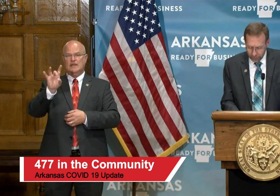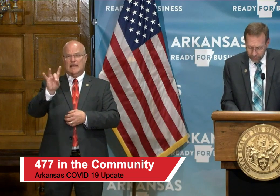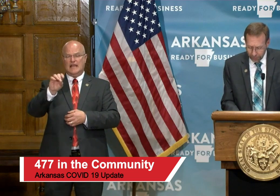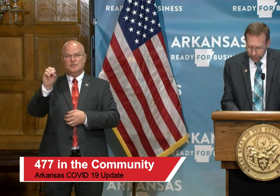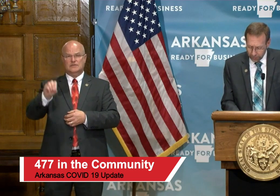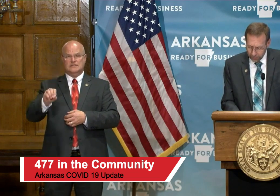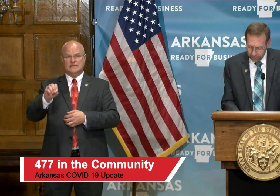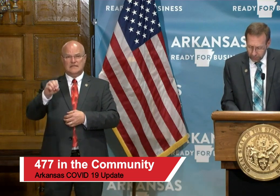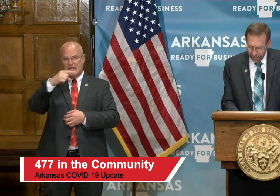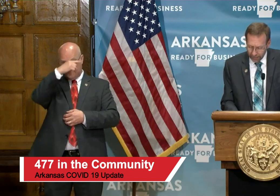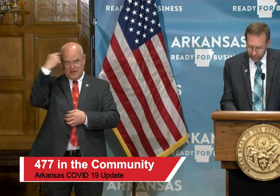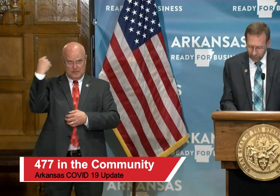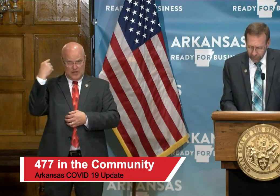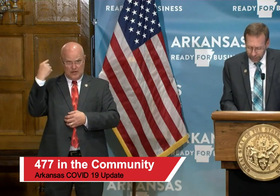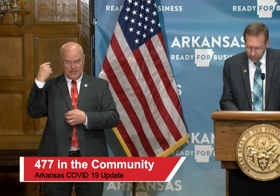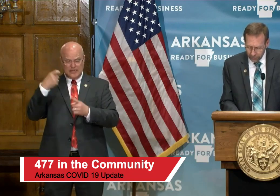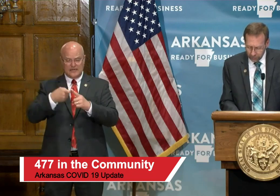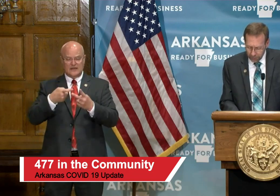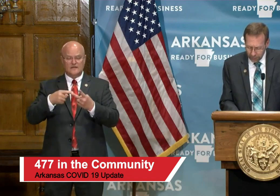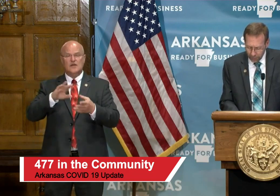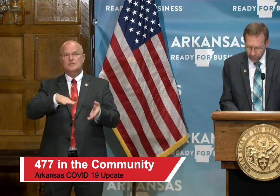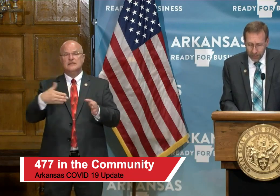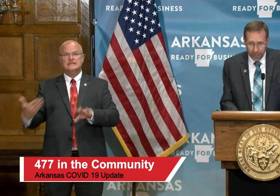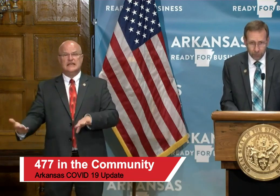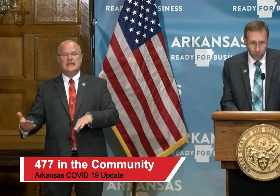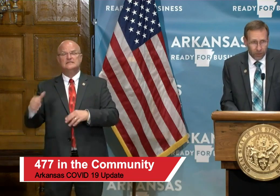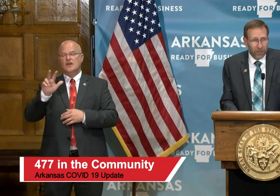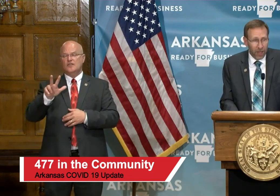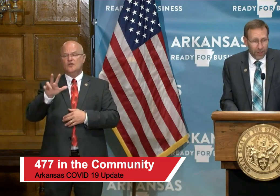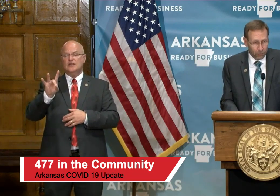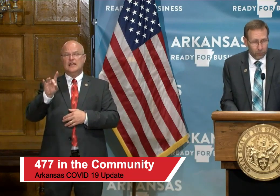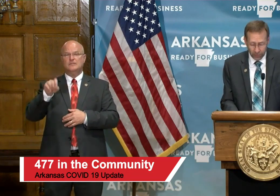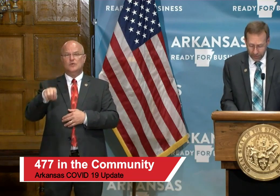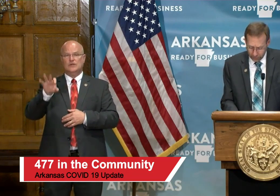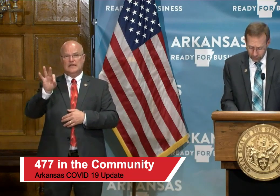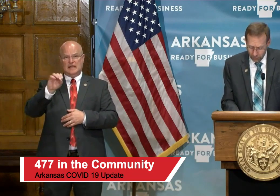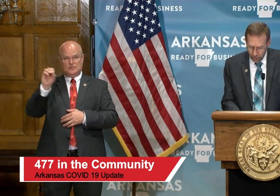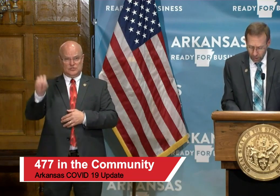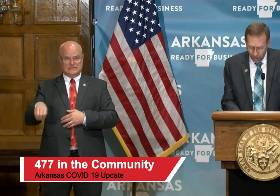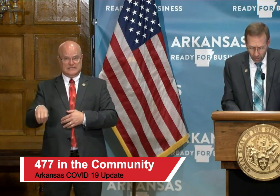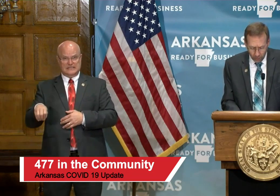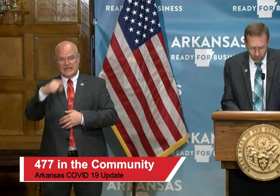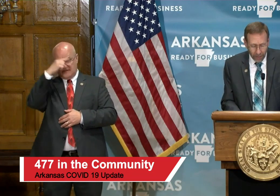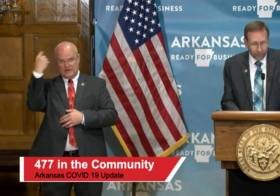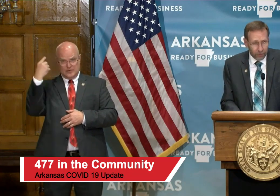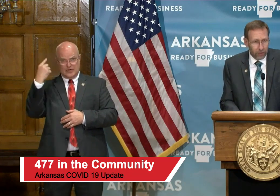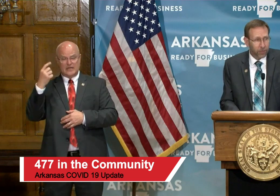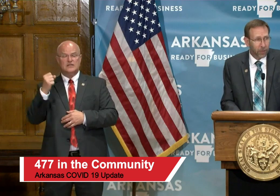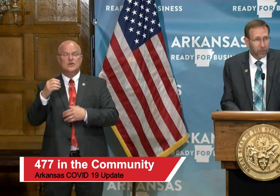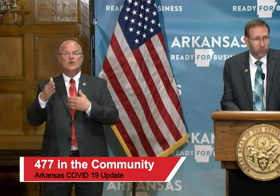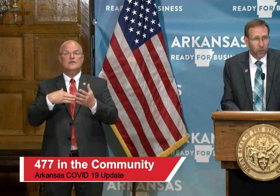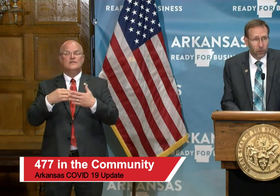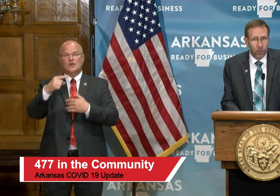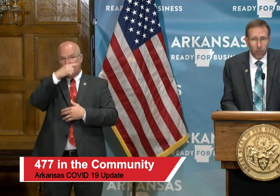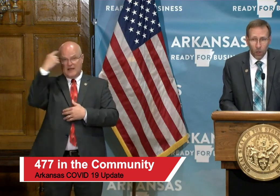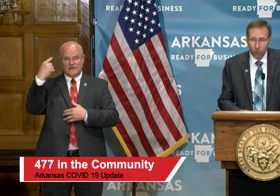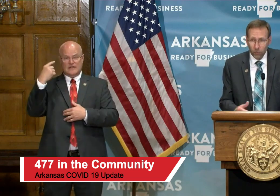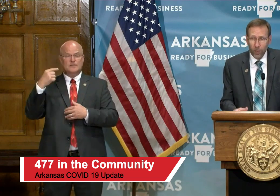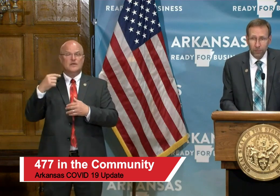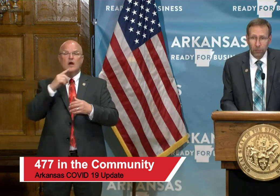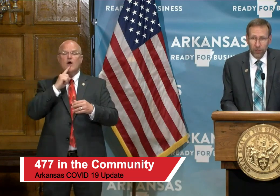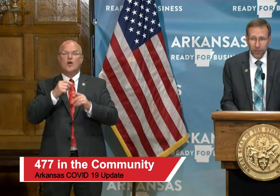38.8% African American, and of our deaths, it's been 38.9%. So although African Americans